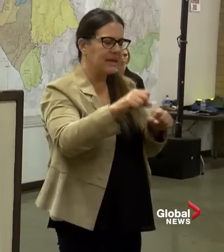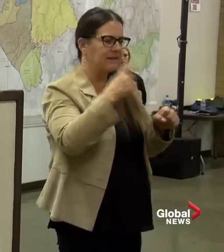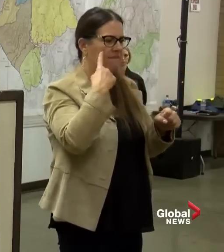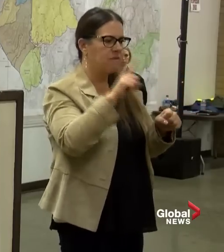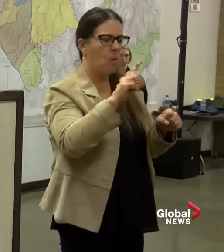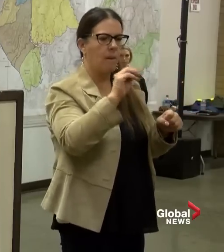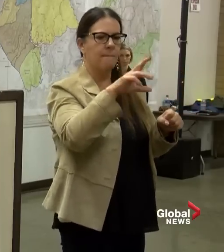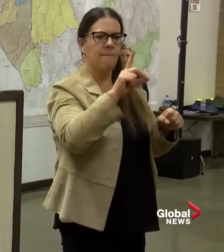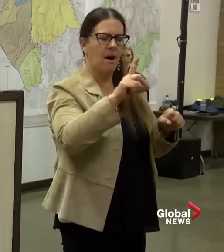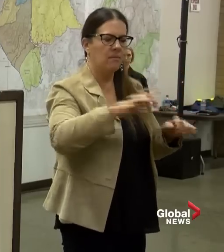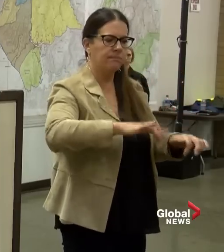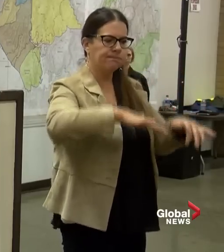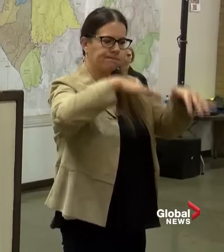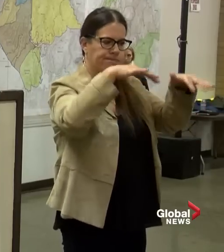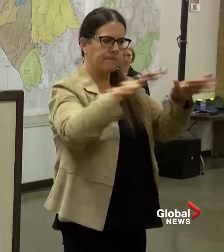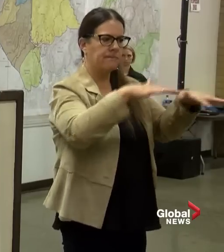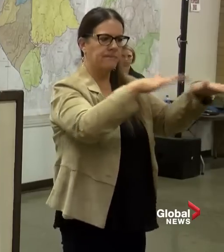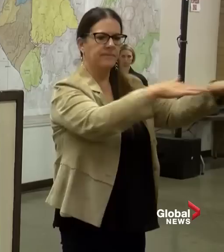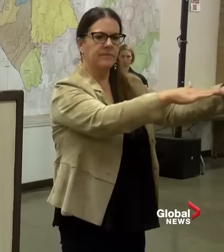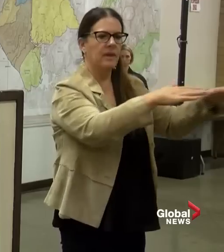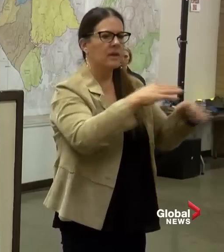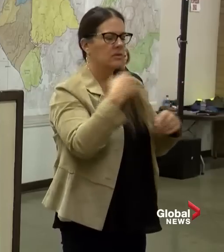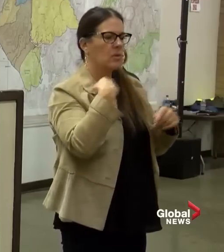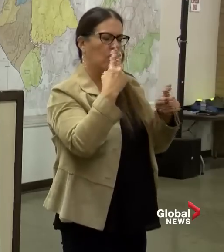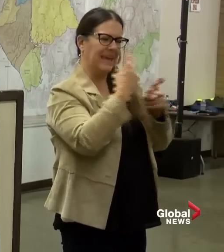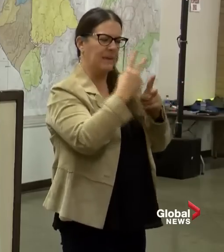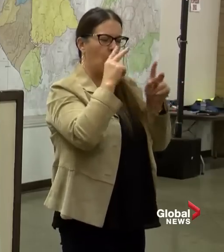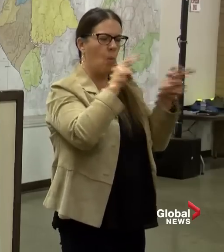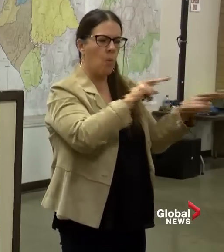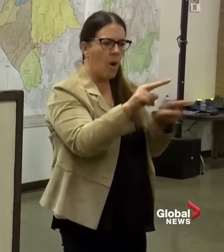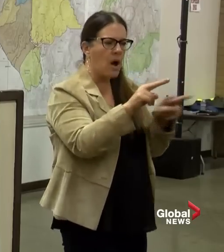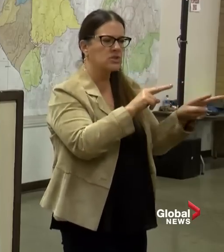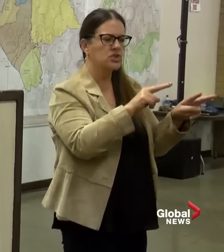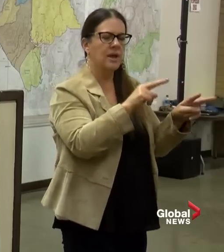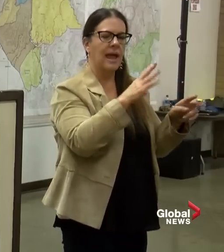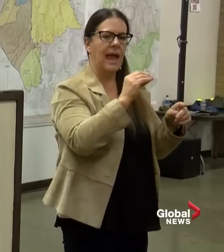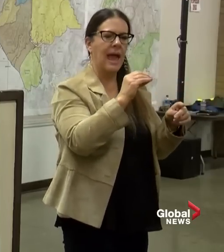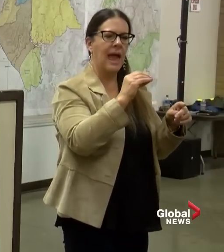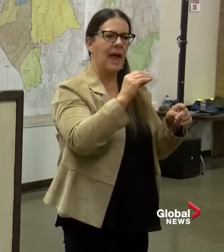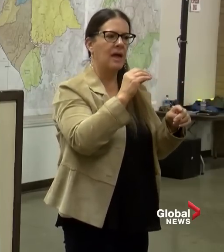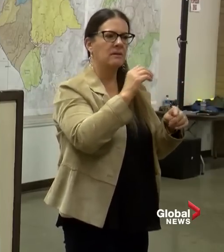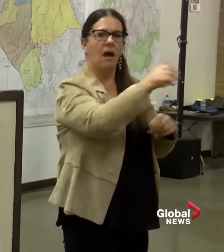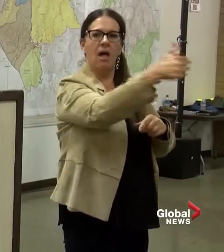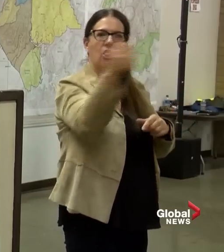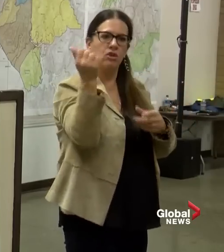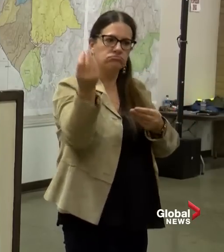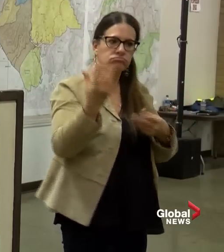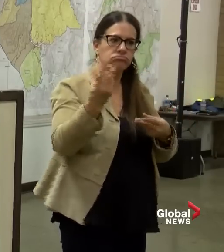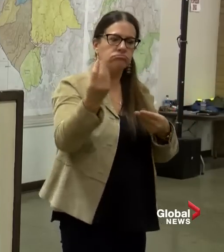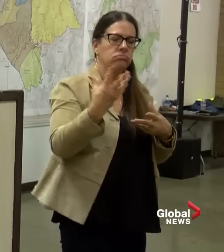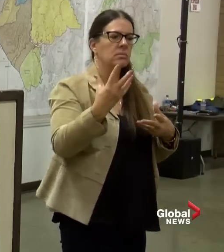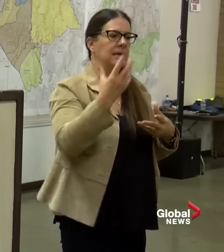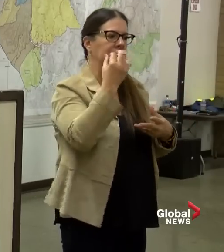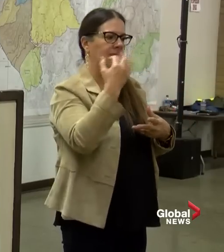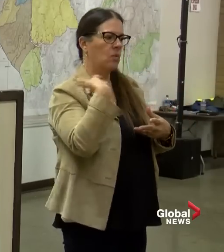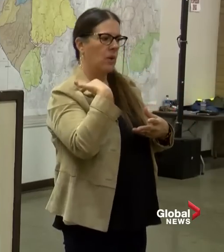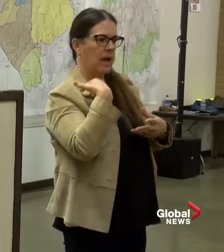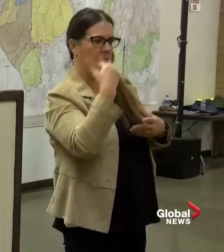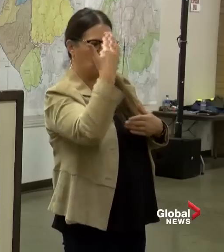mud flows. We'll be watching that closely and getting information from our partners. And if we get into a situation where an